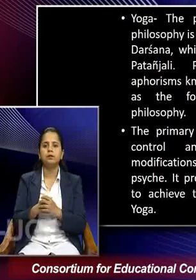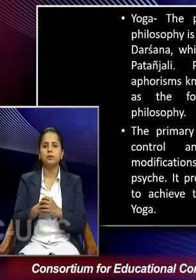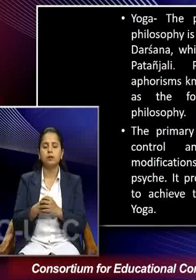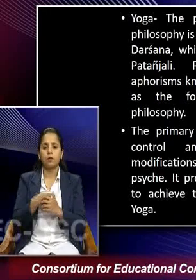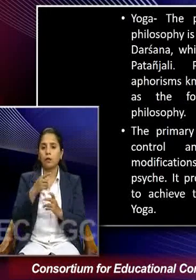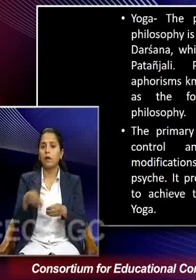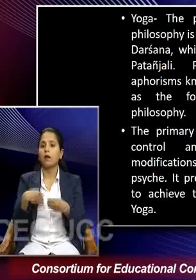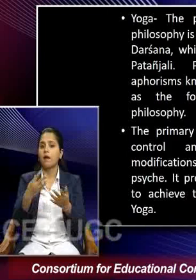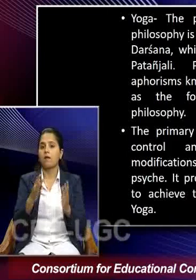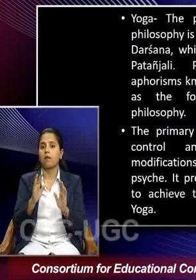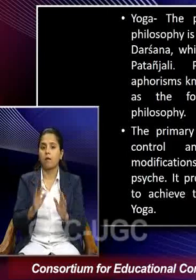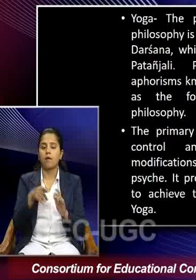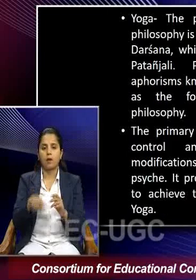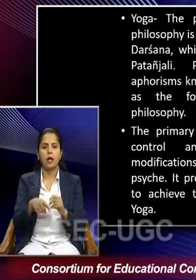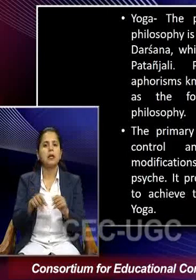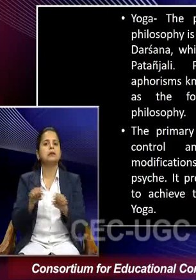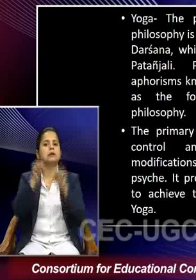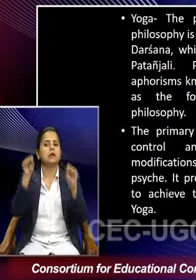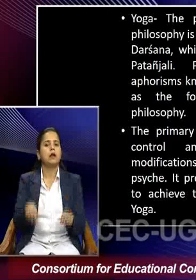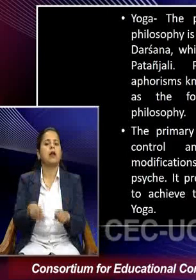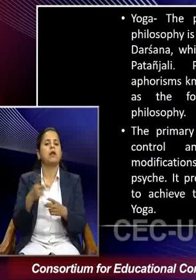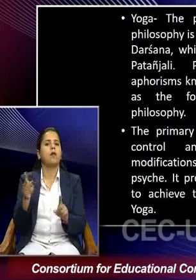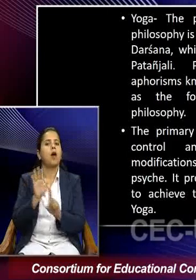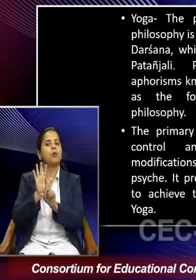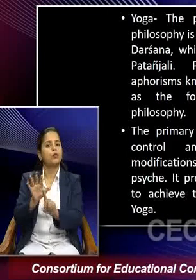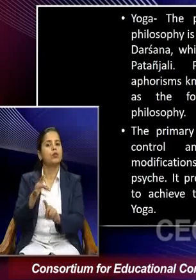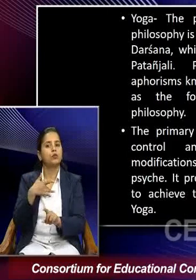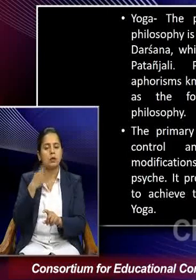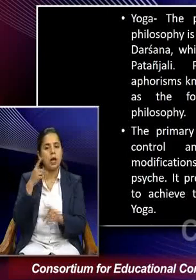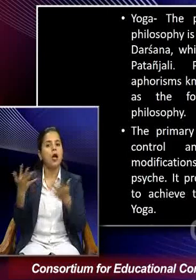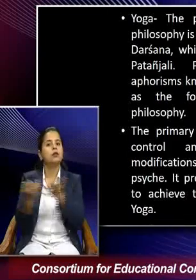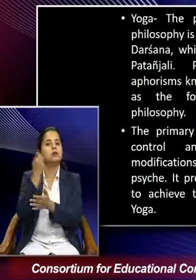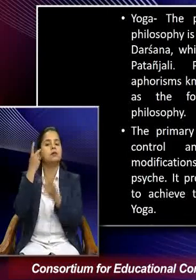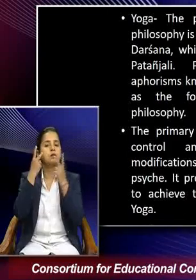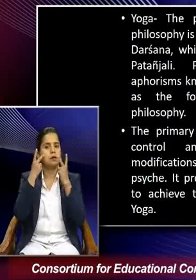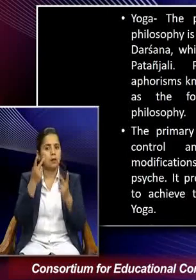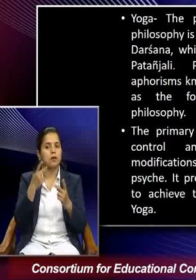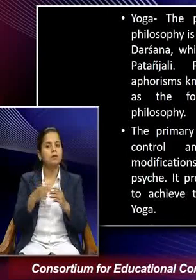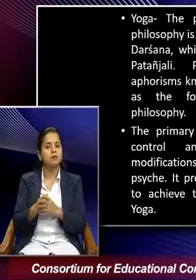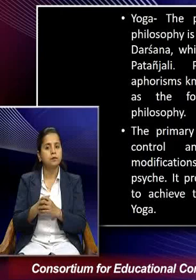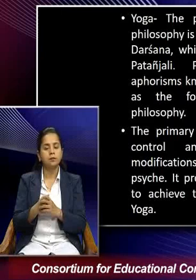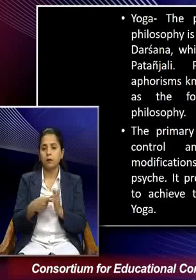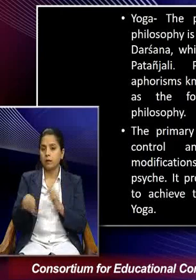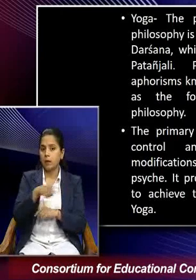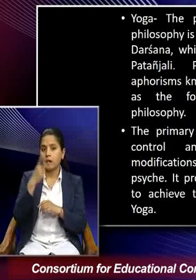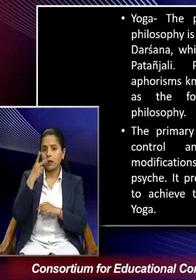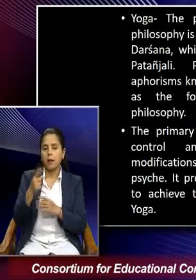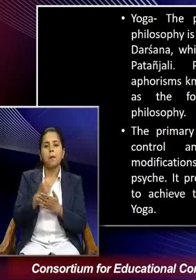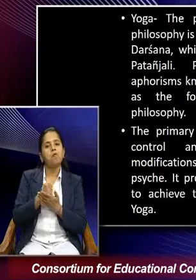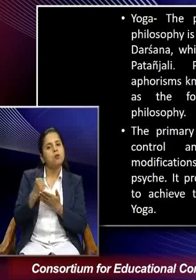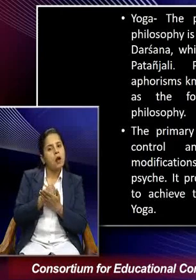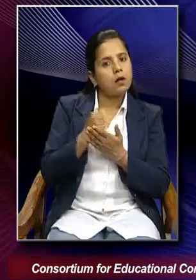It provides a systematic approach to achieve this through the practice